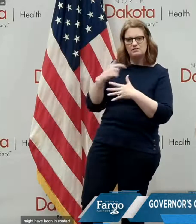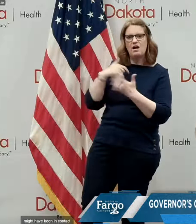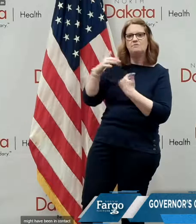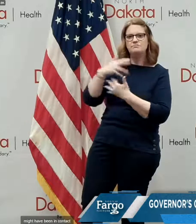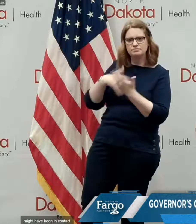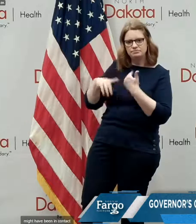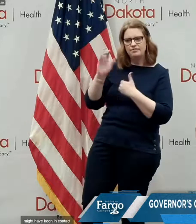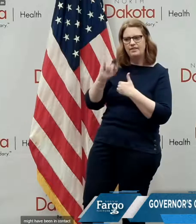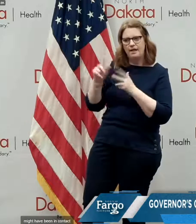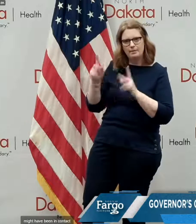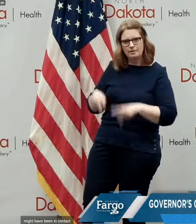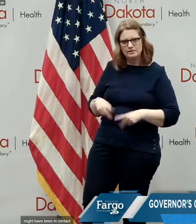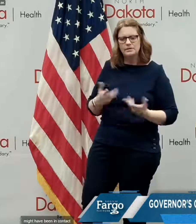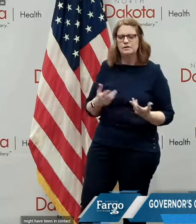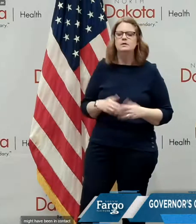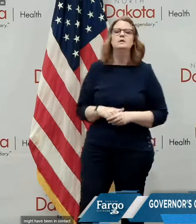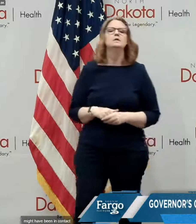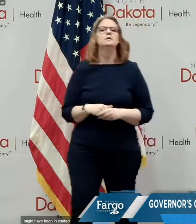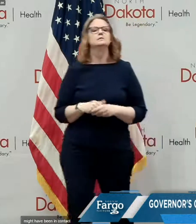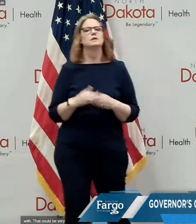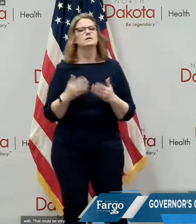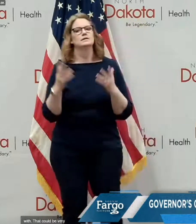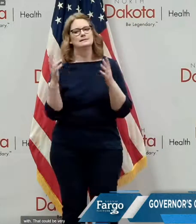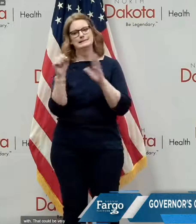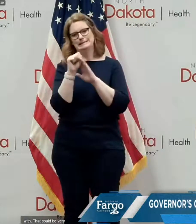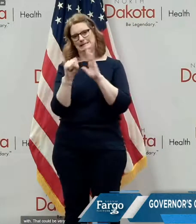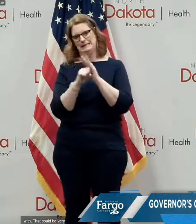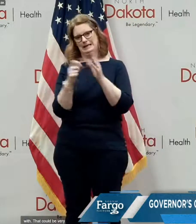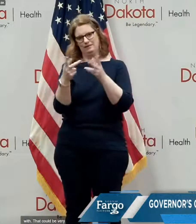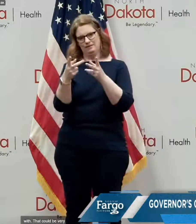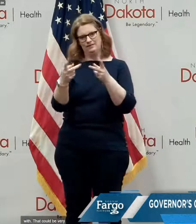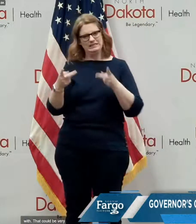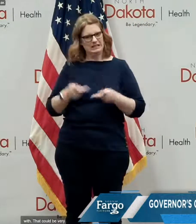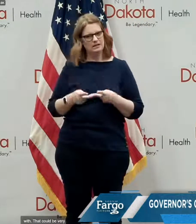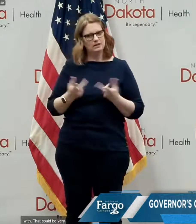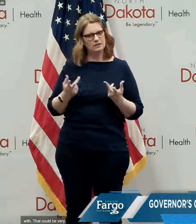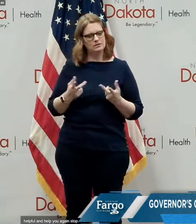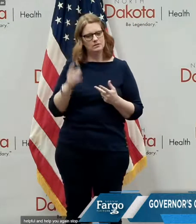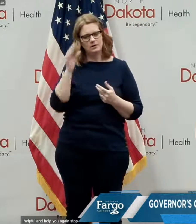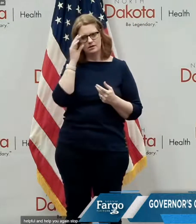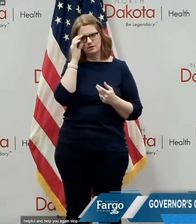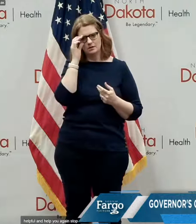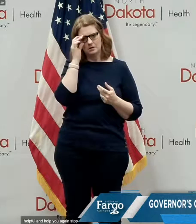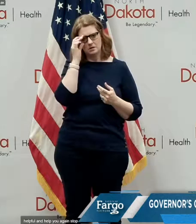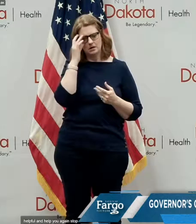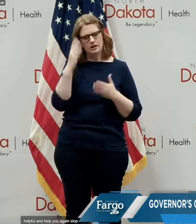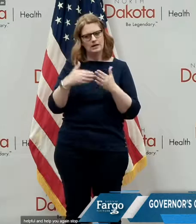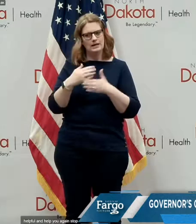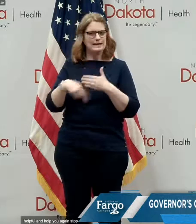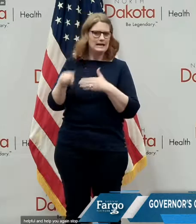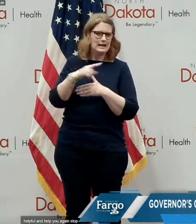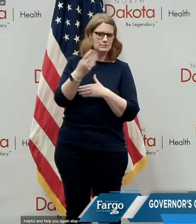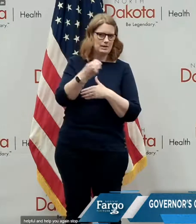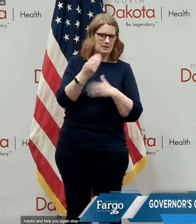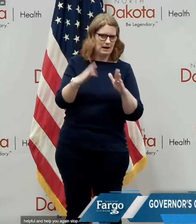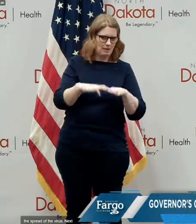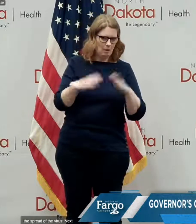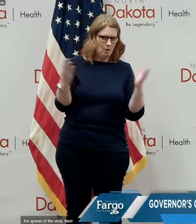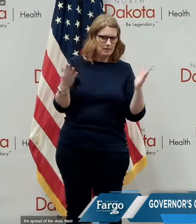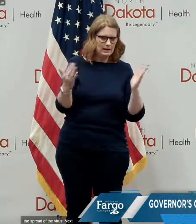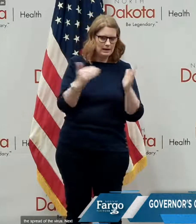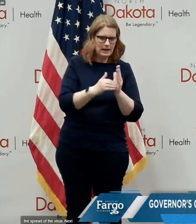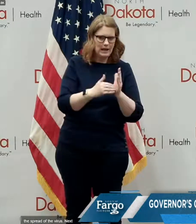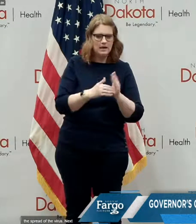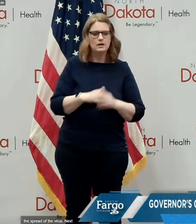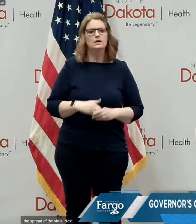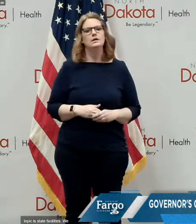virus. Next topic is state facilities. We talked about how they're reopening next Monday, but this is